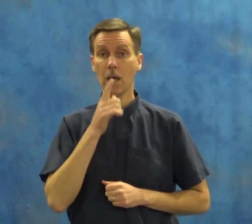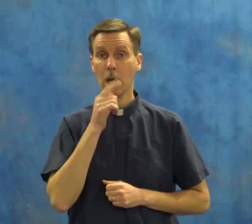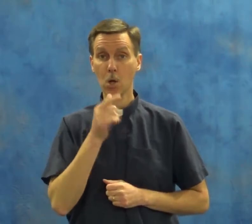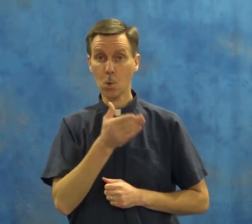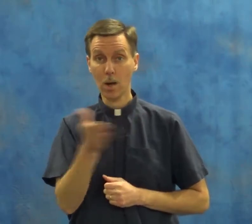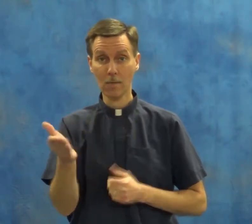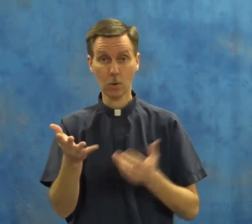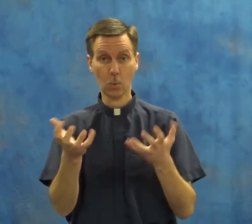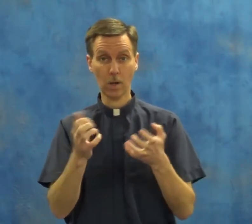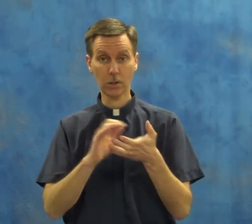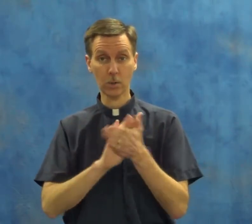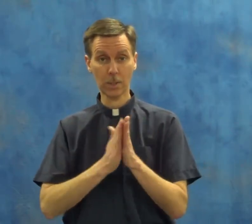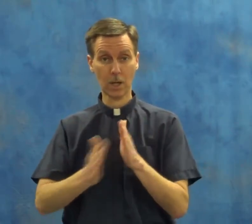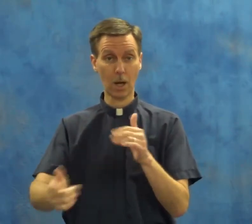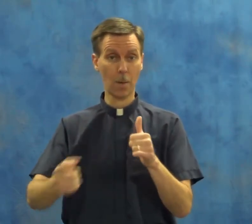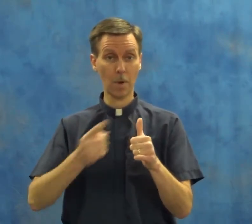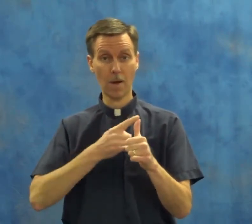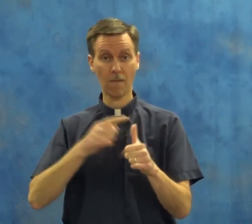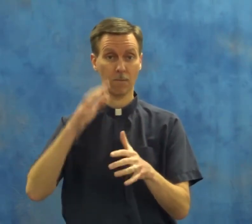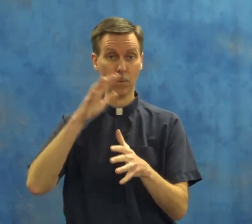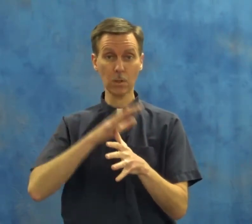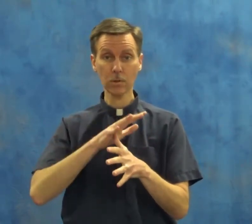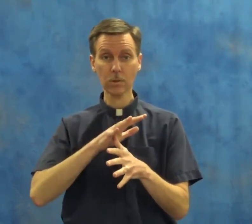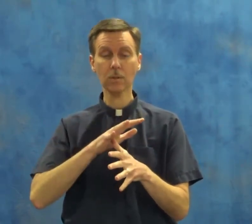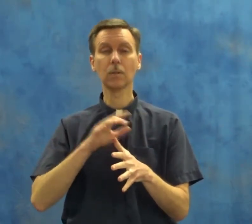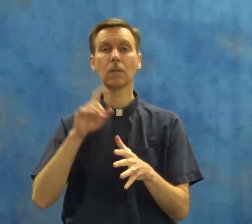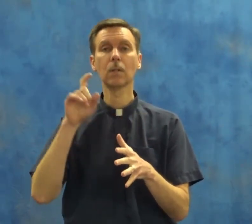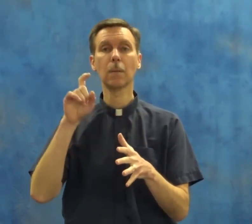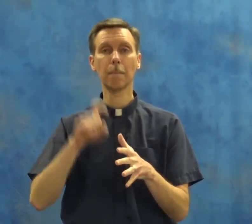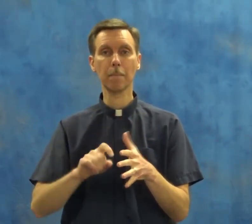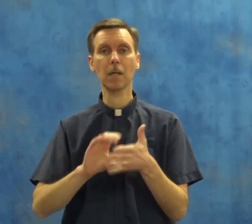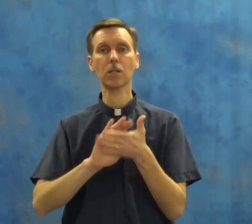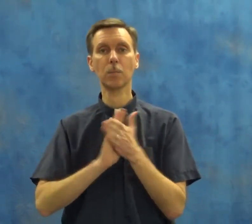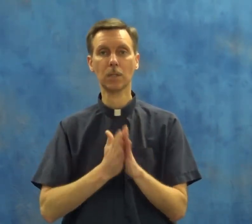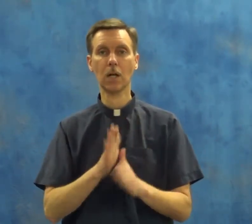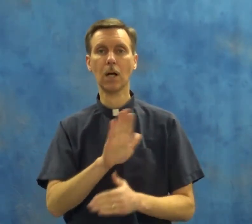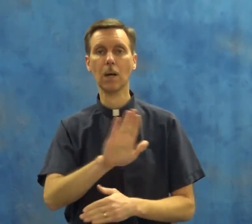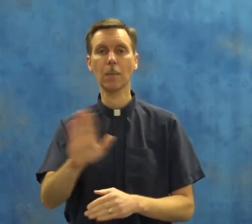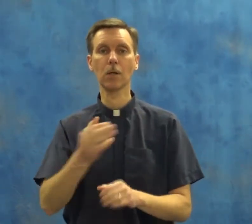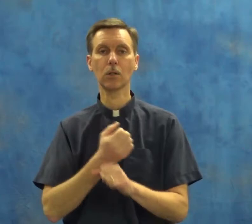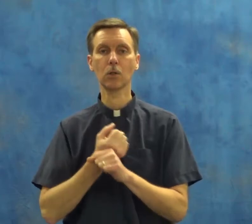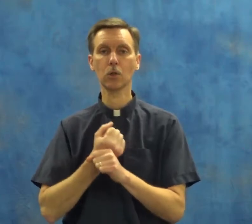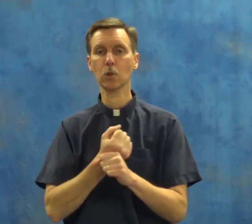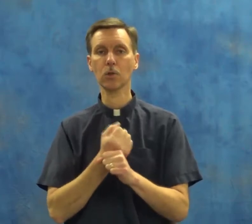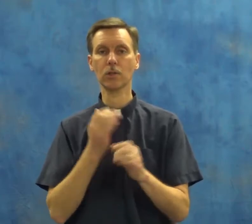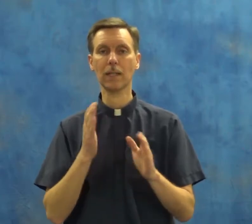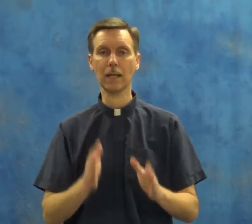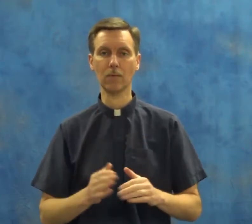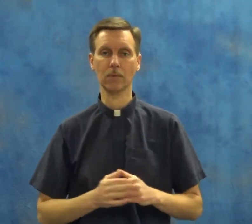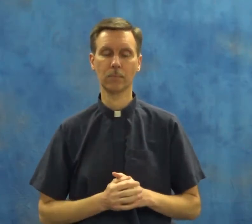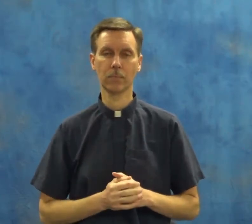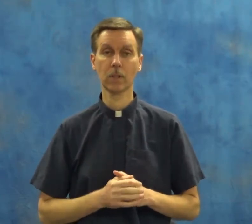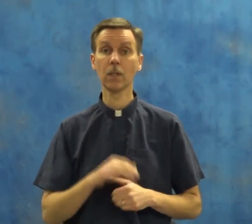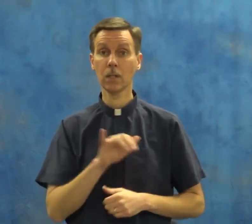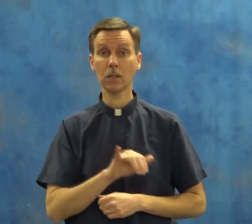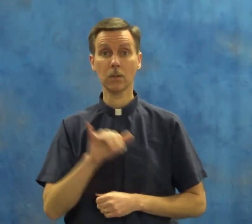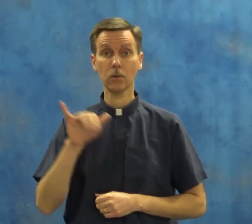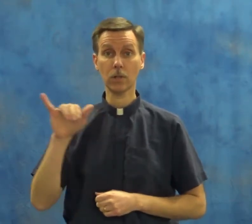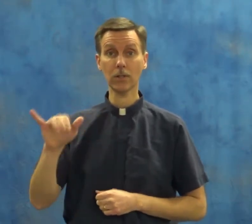And whoever wants to become first must become your slave. Just